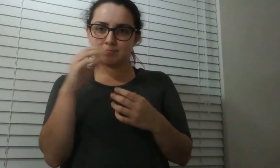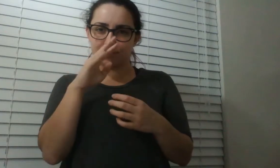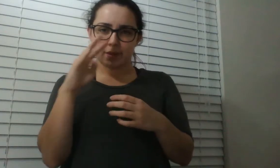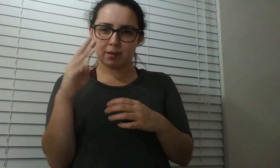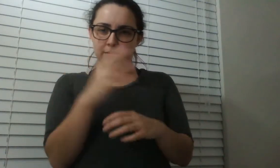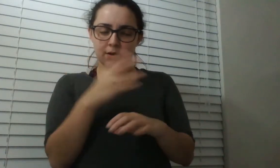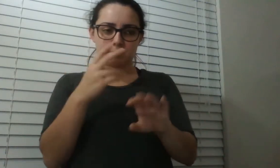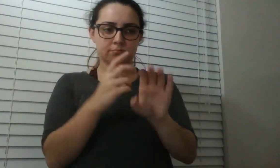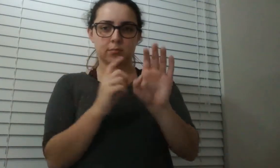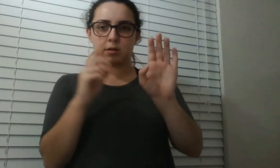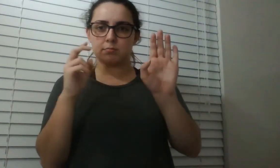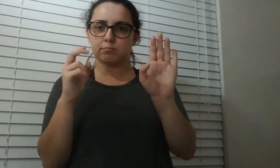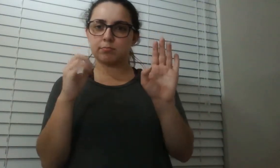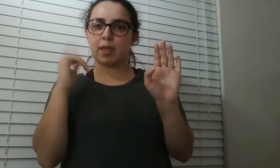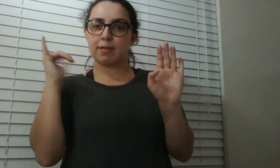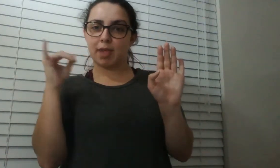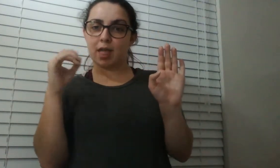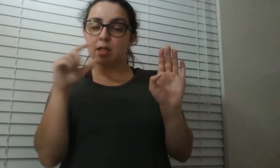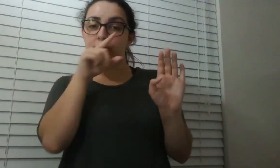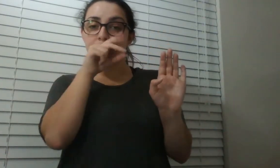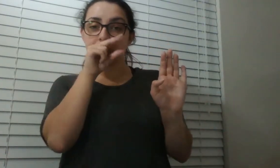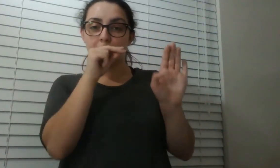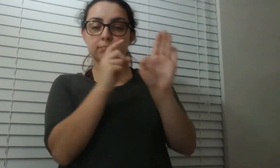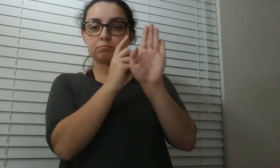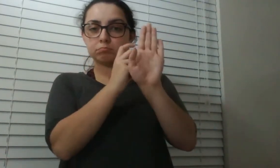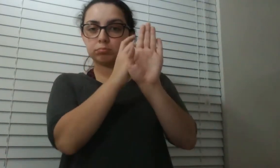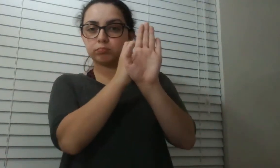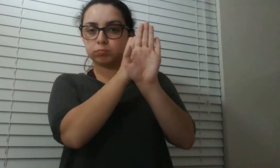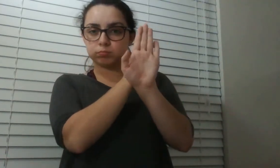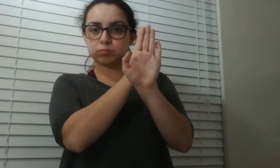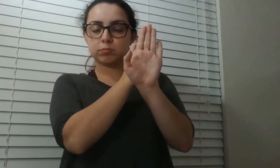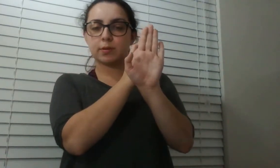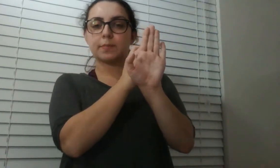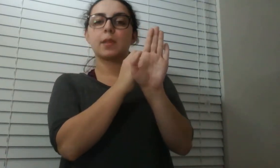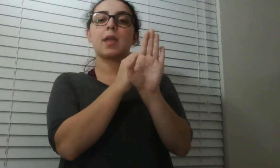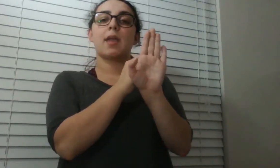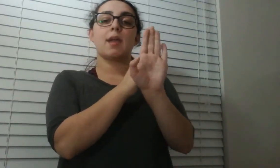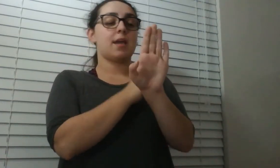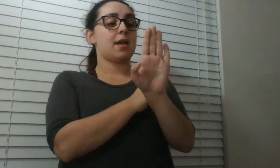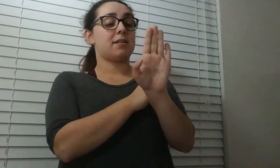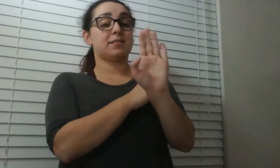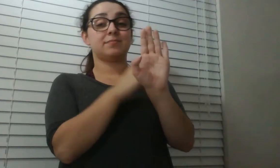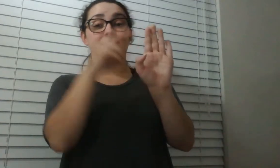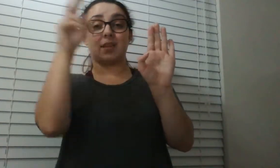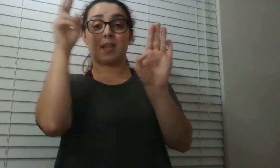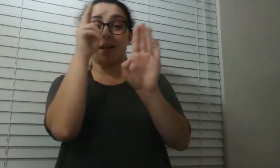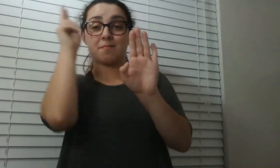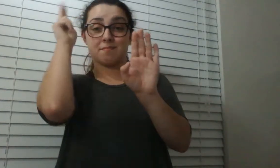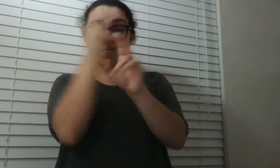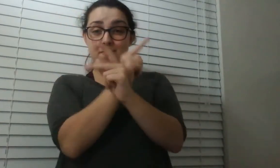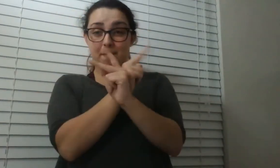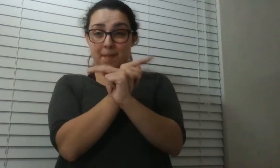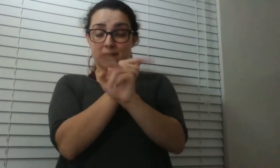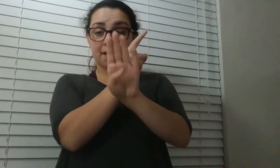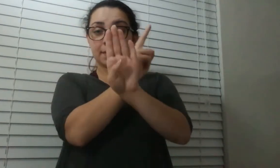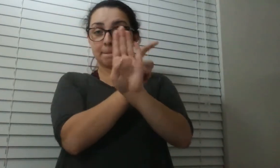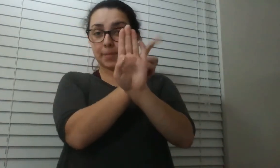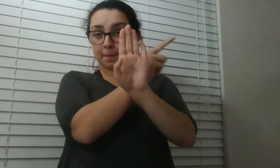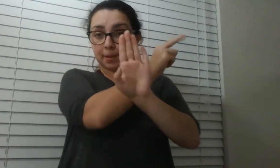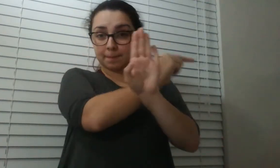screen, until they're about a year old, babies don't seem to be fazed by that. And she suspects that the reason for that is that the